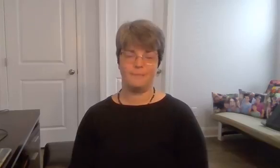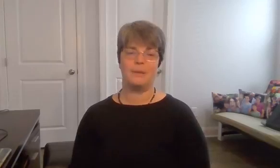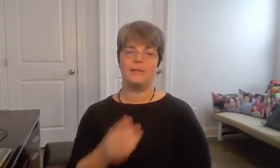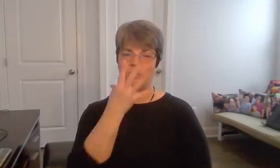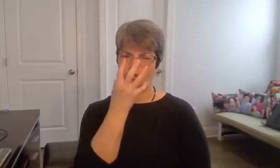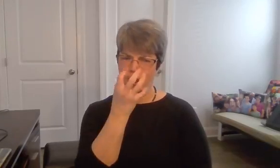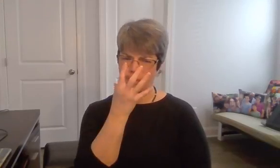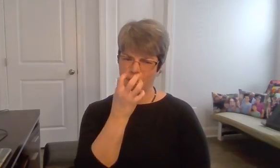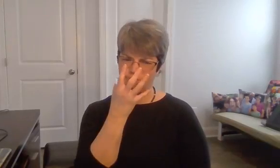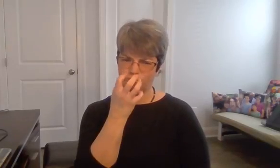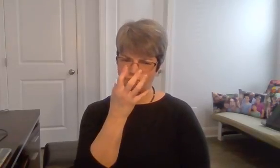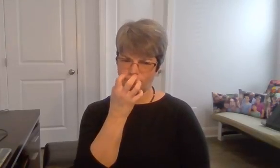But so grumpy,